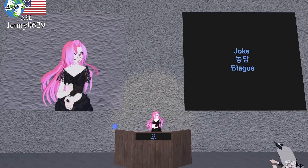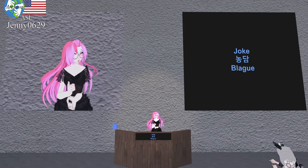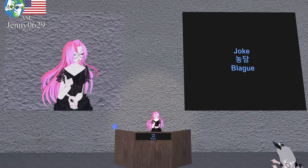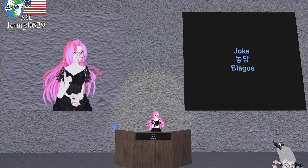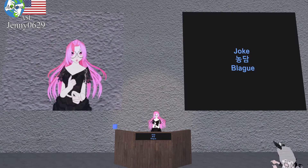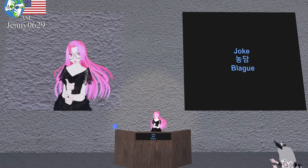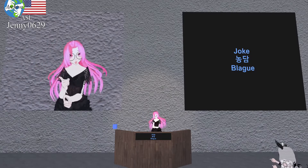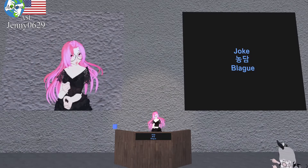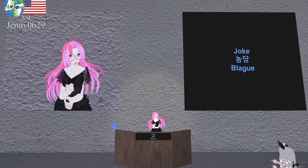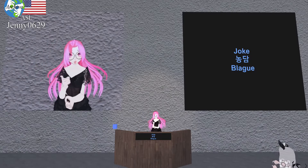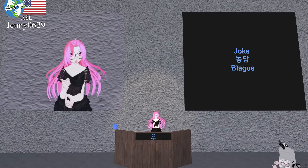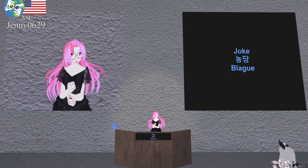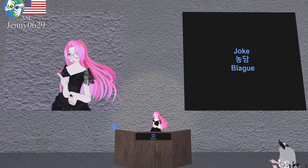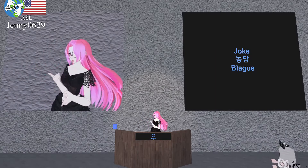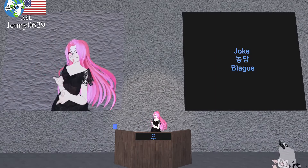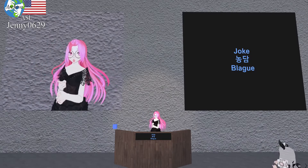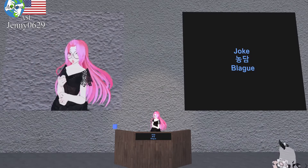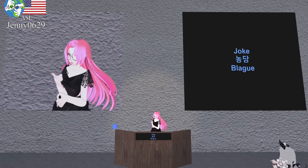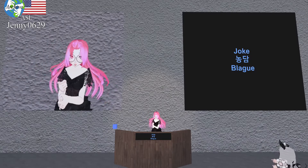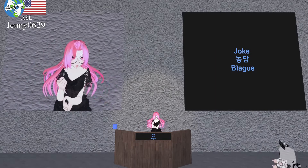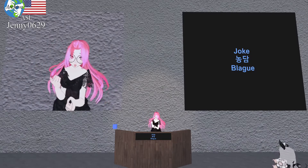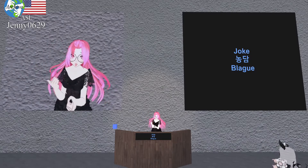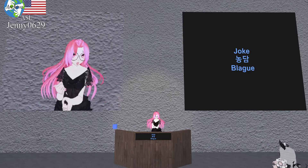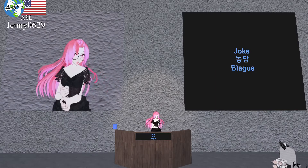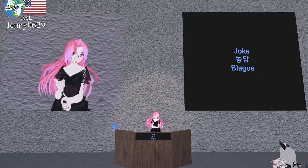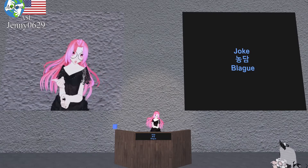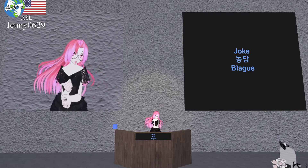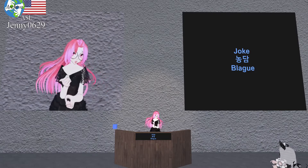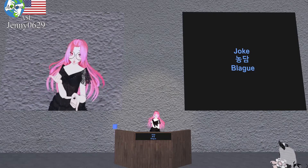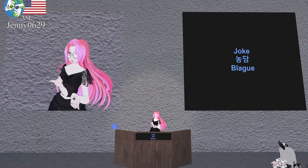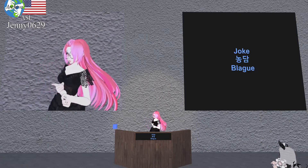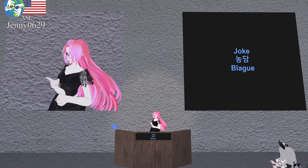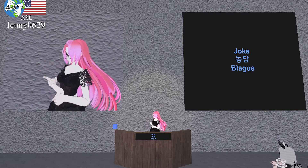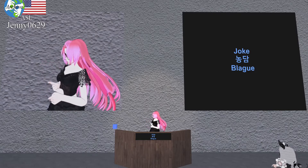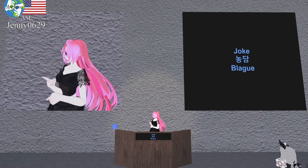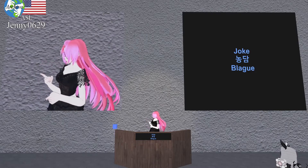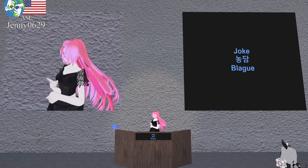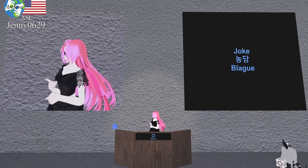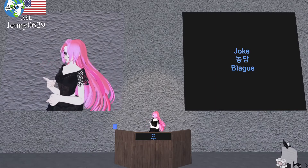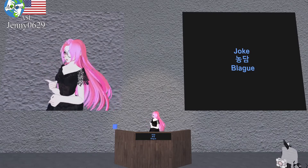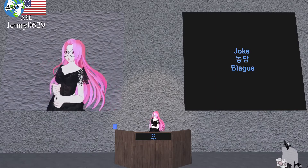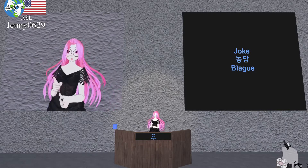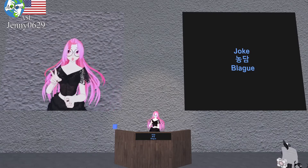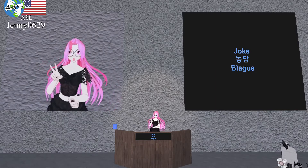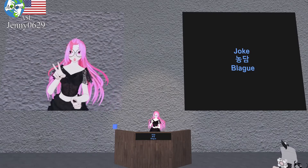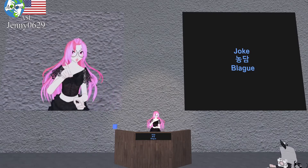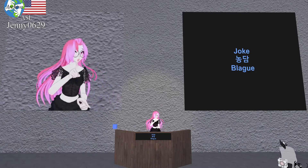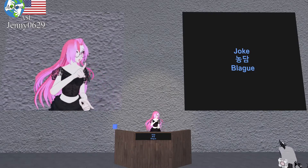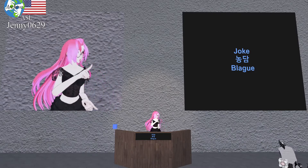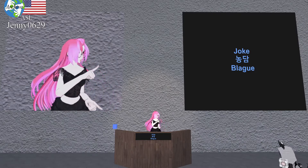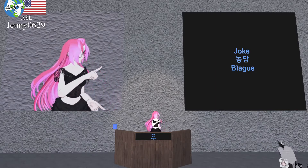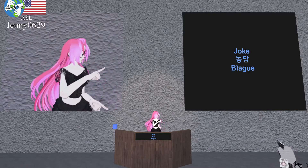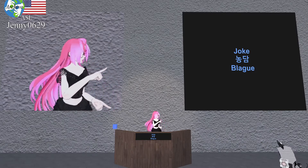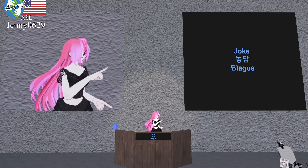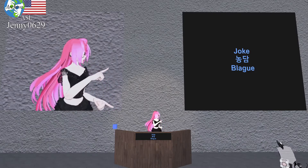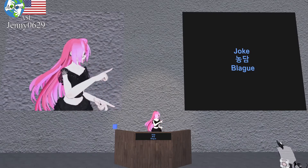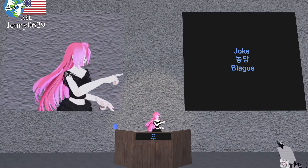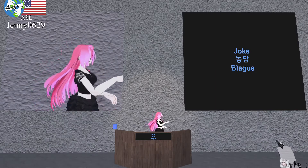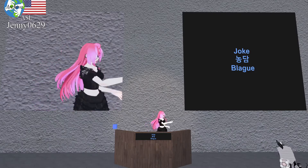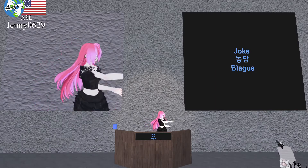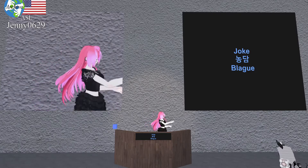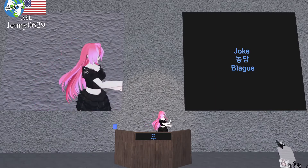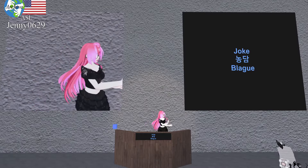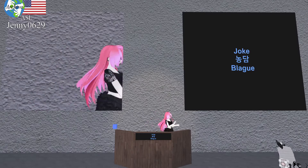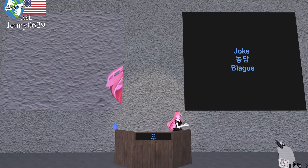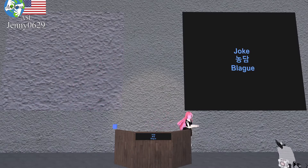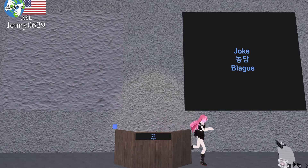also joking, kidding, whatever. I'm just kidding. It was a joke. Yep, let me make sure everyone's doing that right.